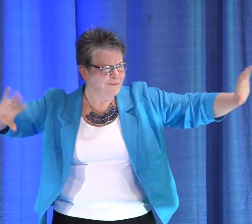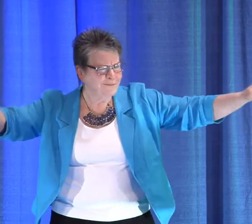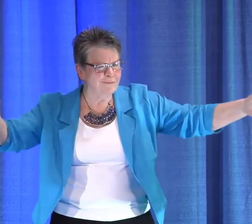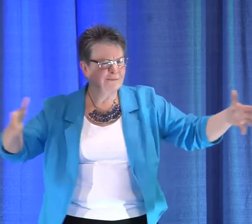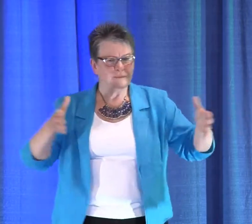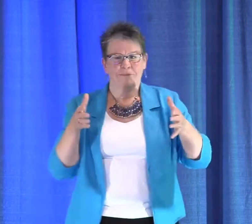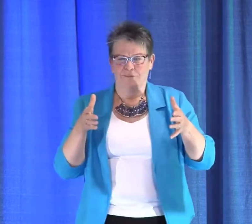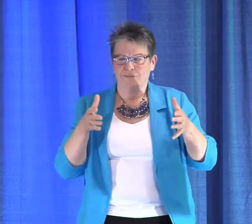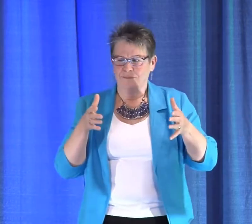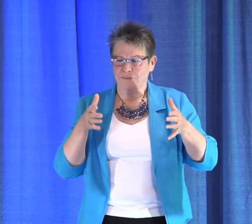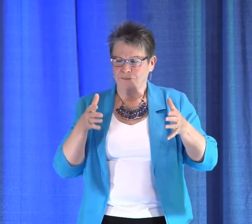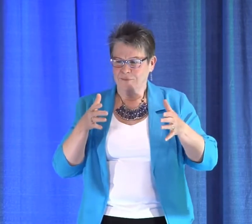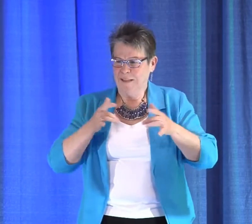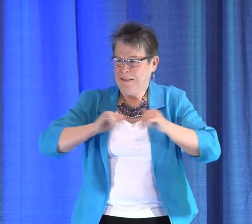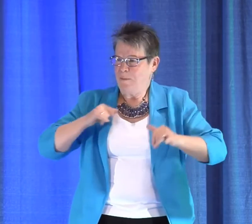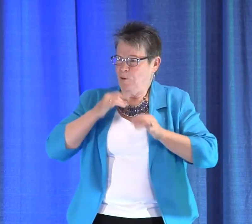But they are pushed out to the sides. We have to bring them back in.